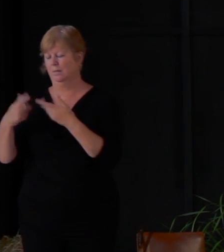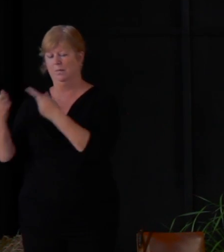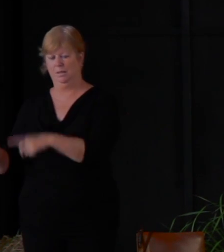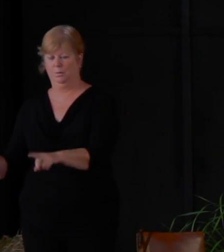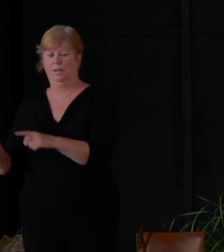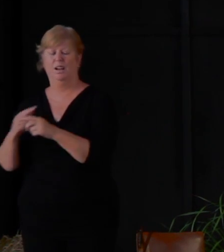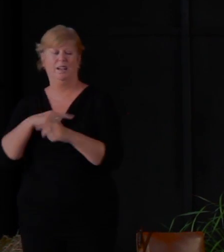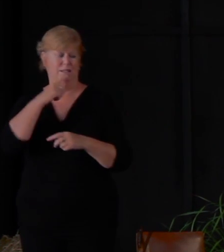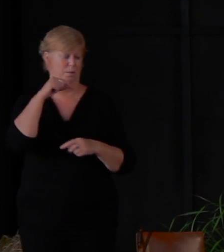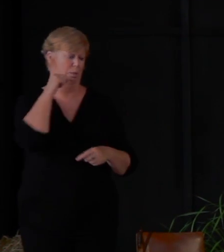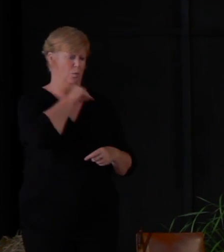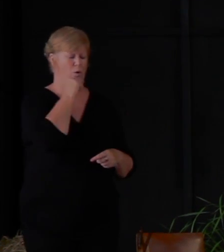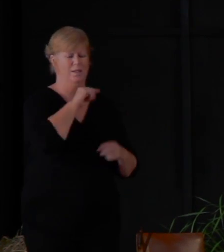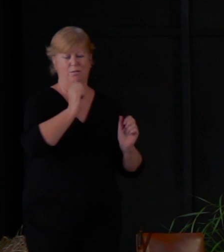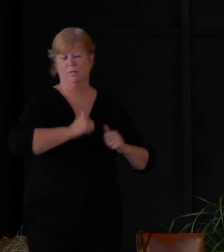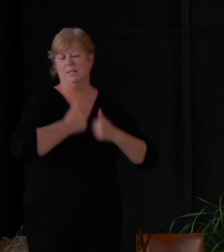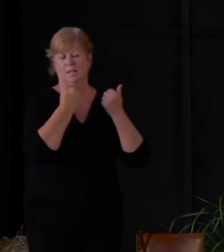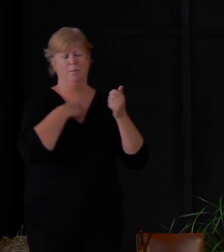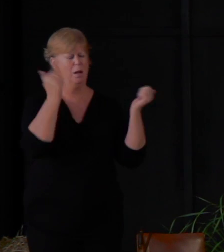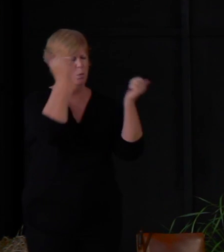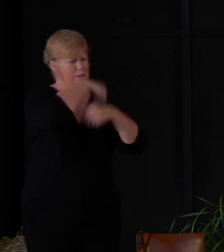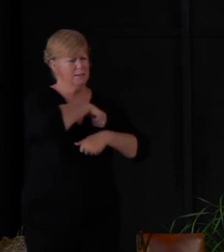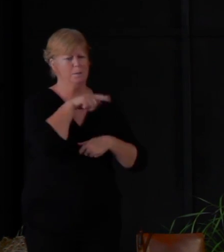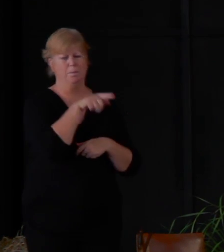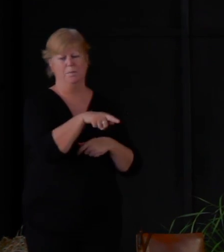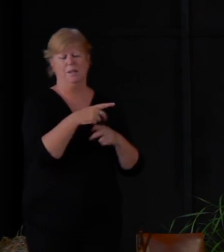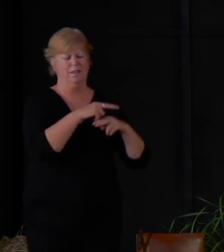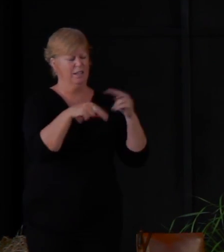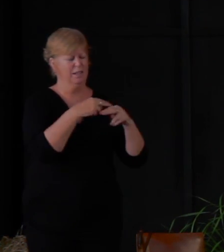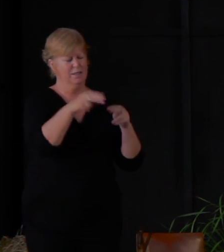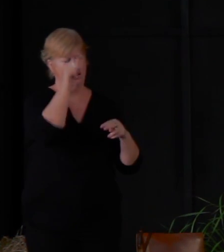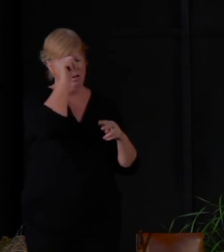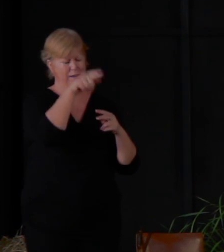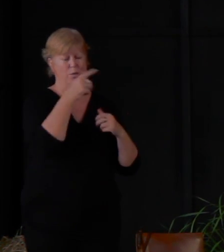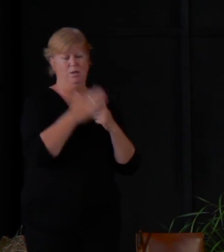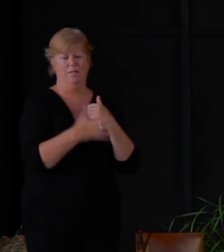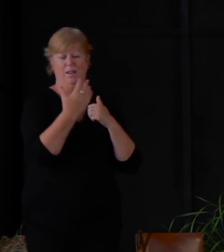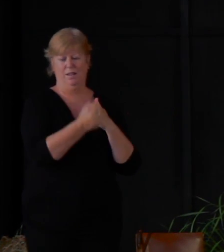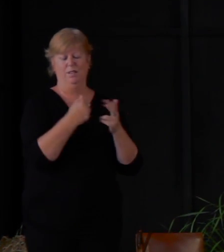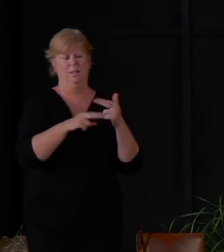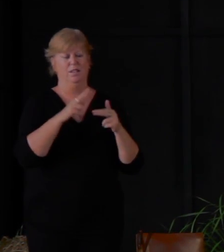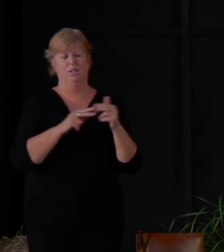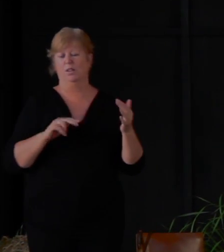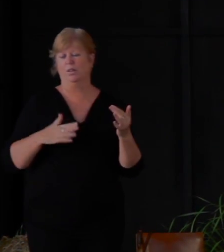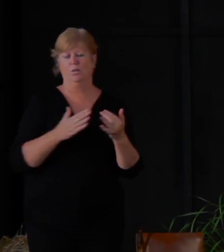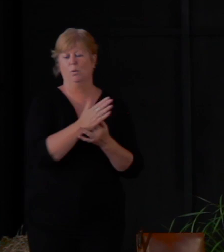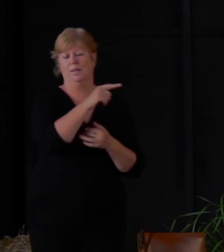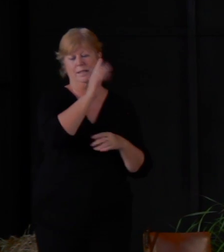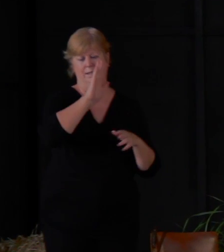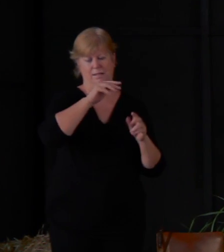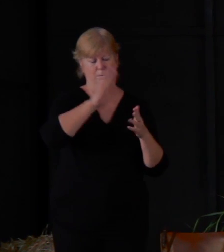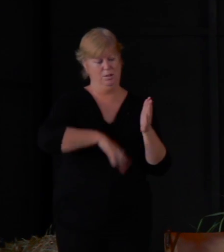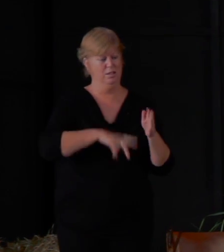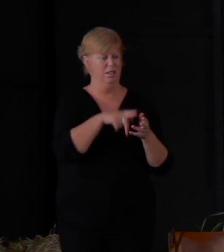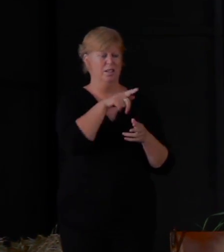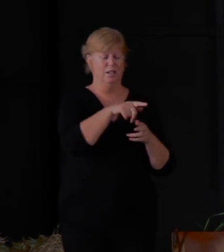can tell you my boys have a resilience and a wisdom that are gifts that I know they would never have had they not gone through this experience. Because